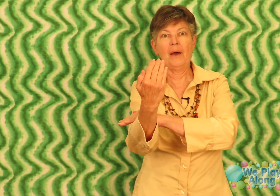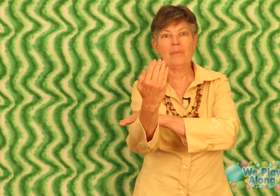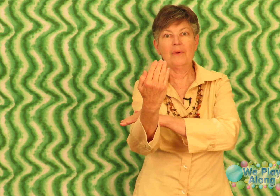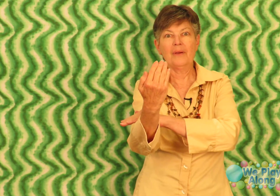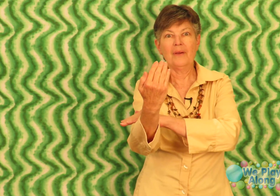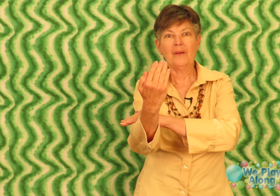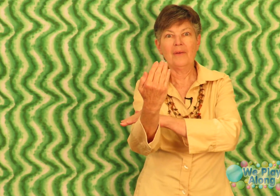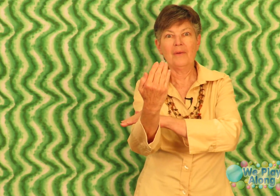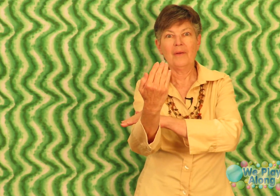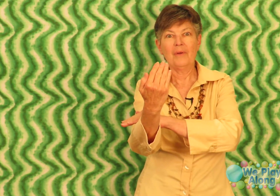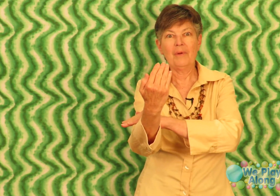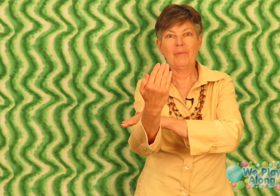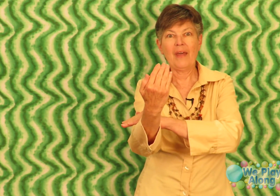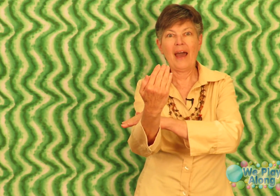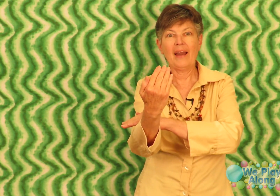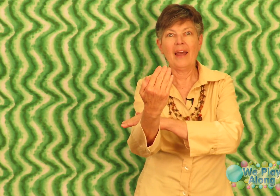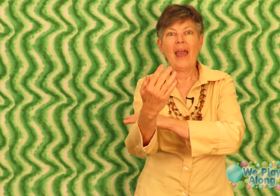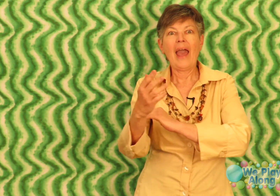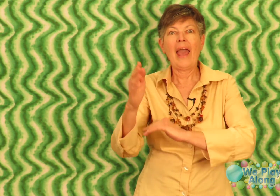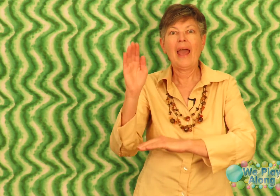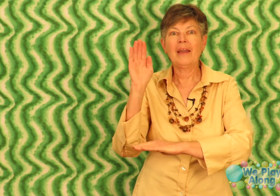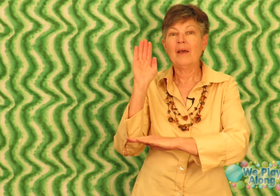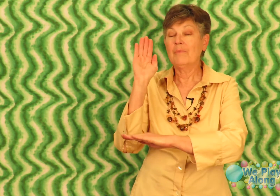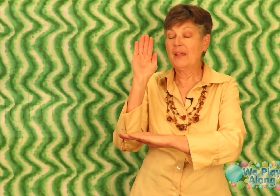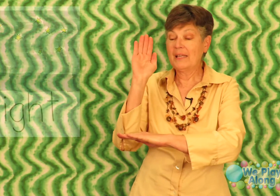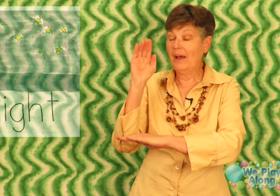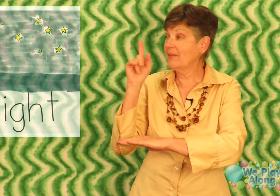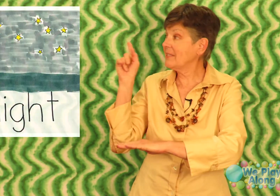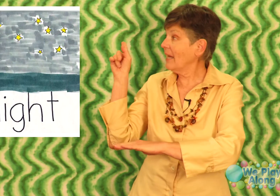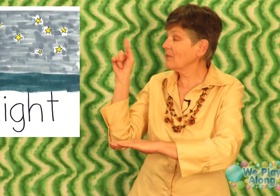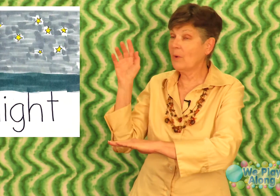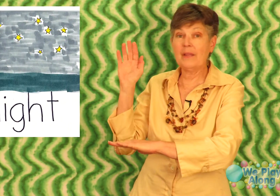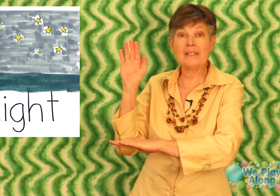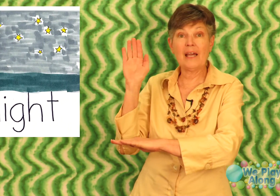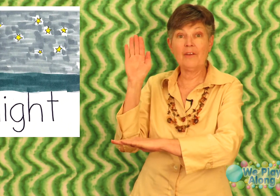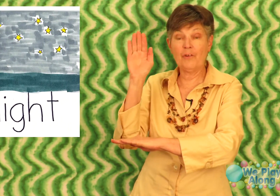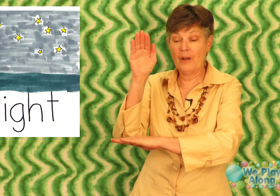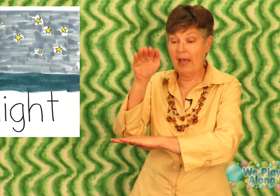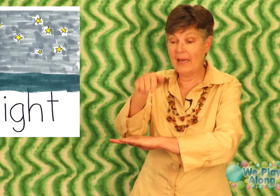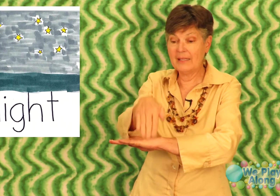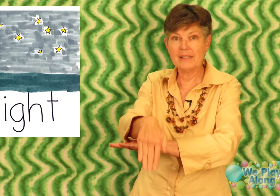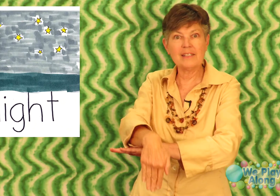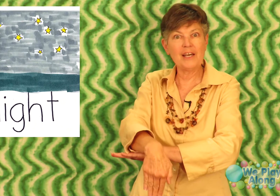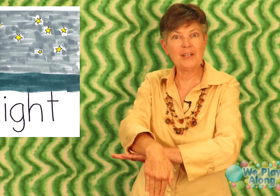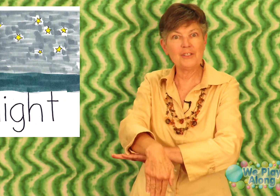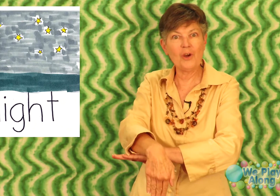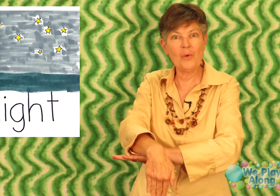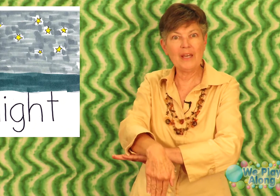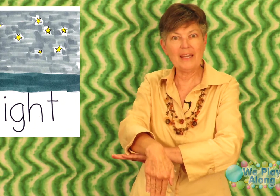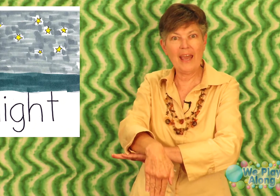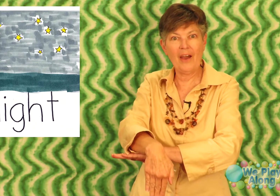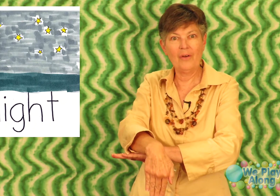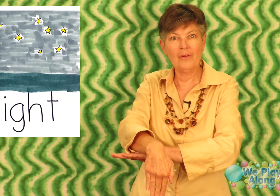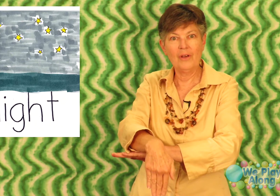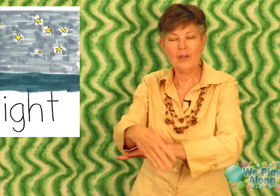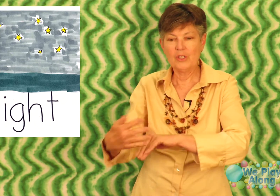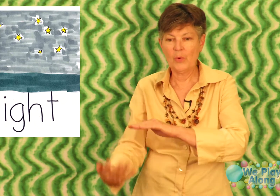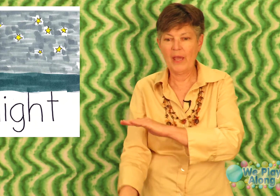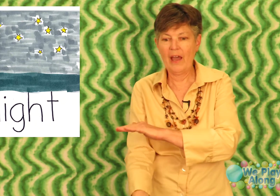up. Remember that? And now this next one, the sign for night, is the sun is going down. So we have